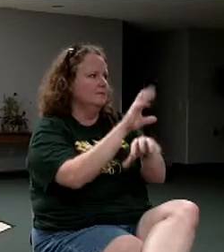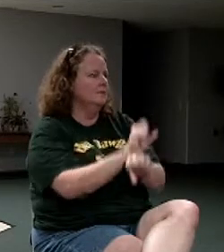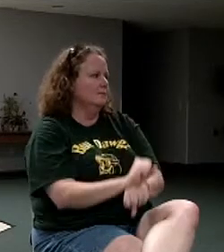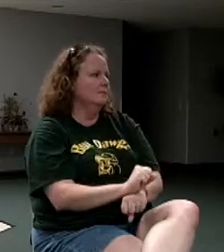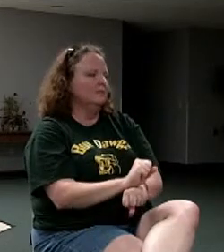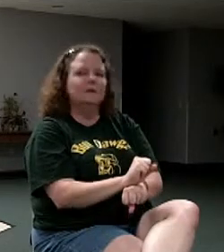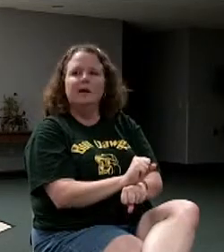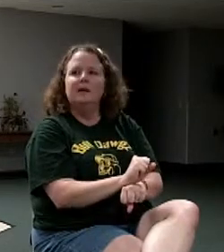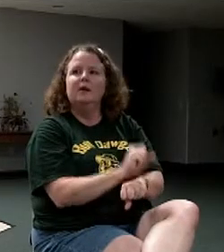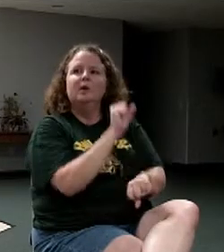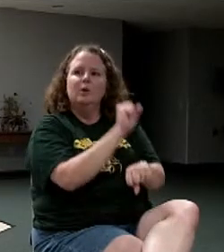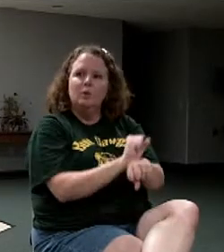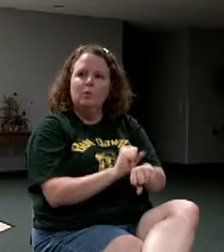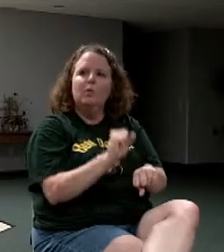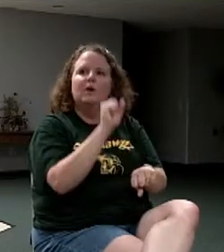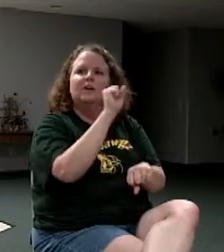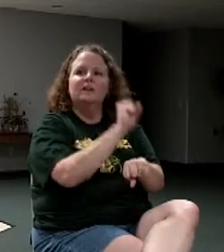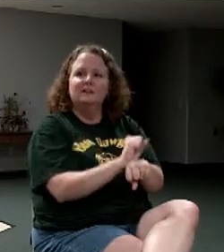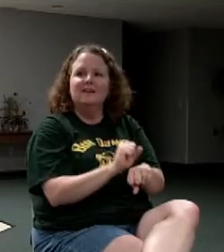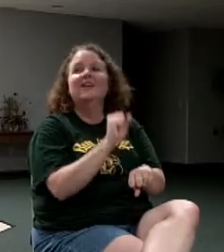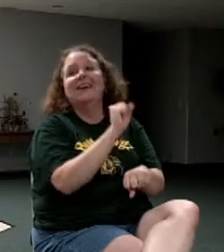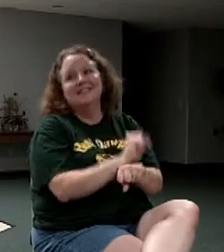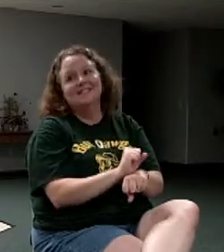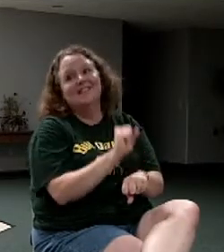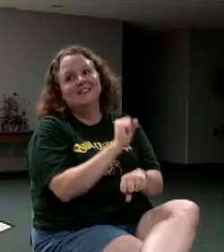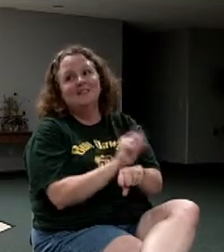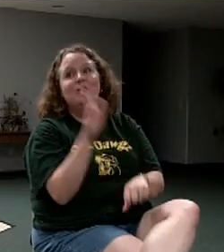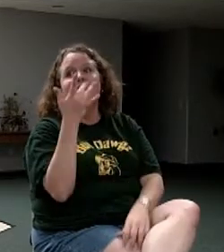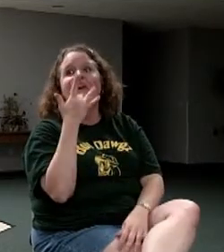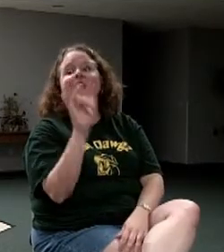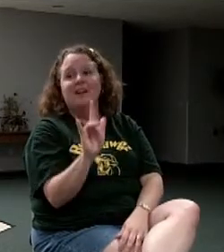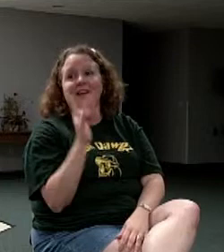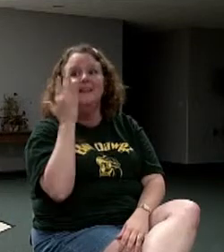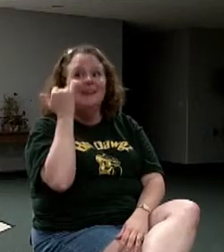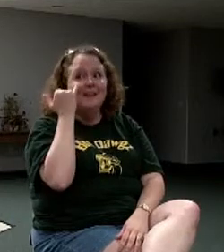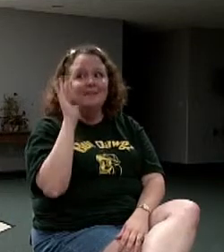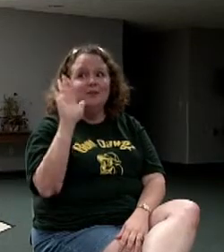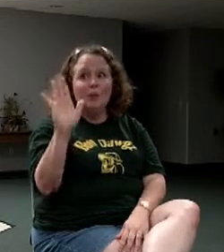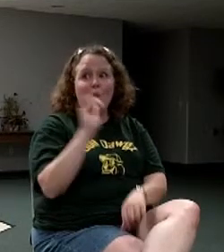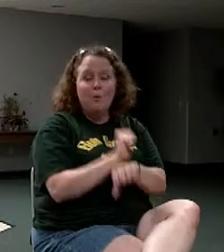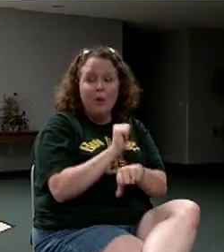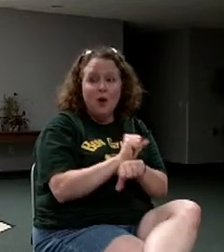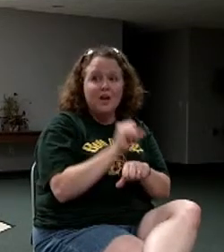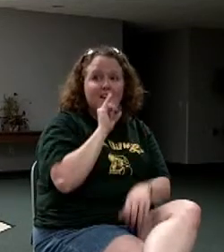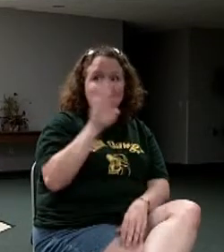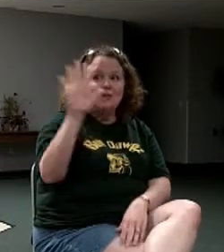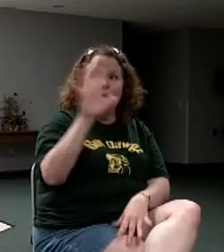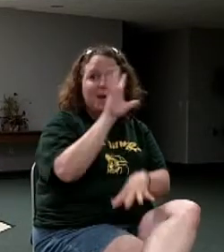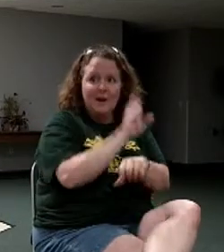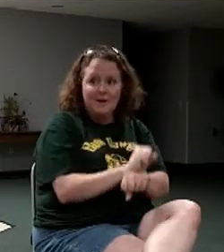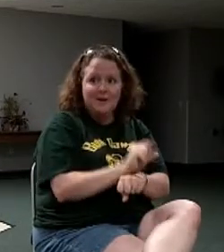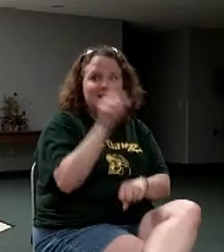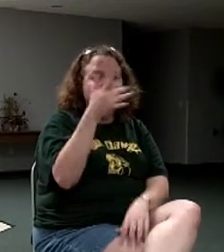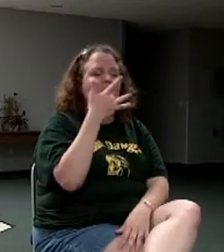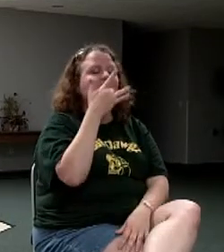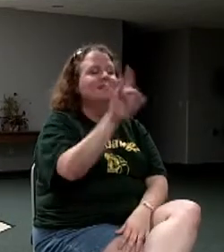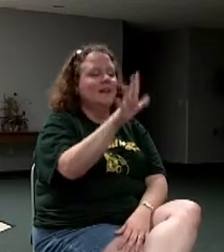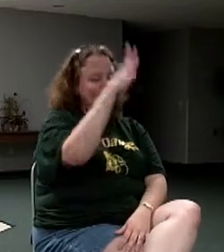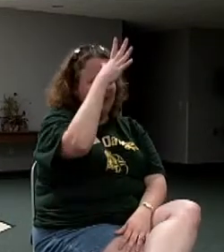Word. More. Work. Okay. Well, you're very lucky. If your work is your hobby, you are a lucky